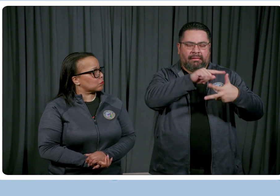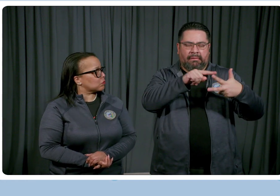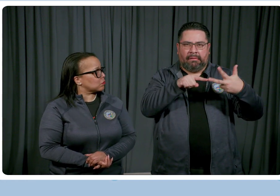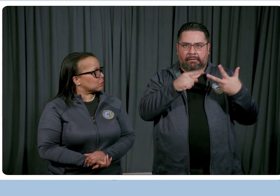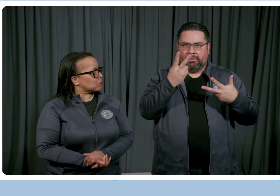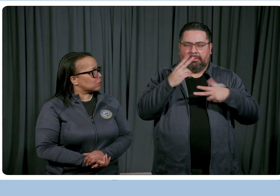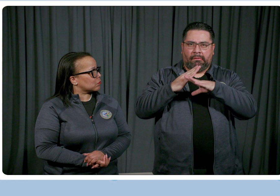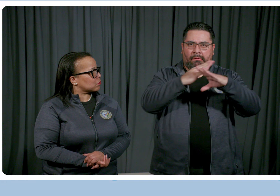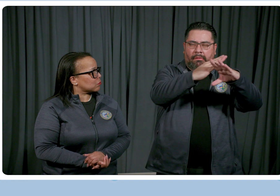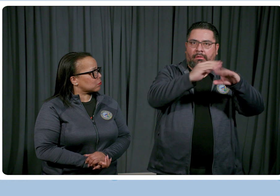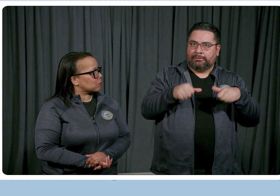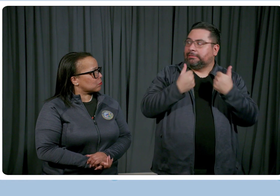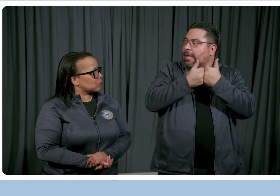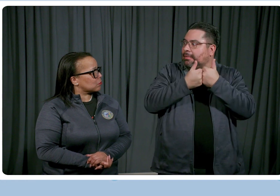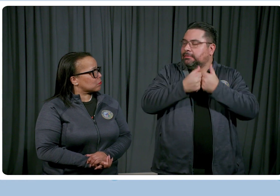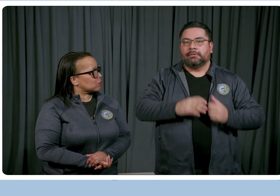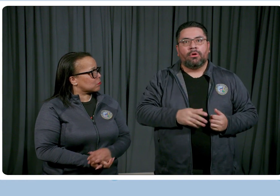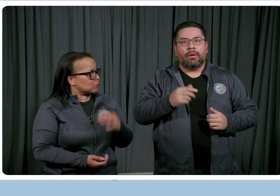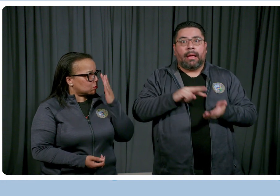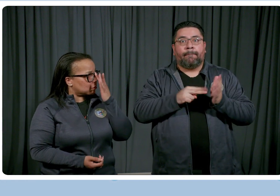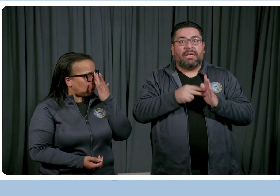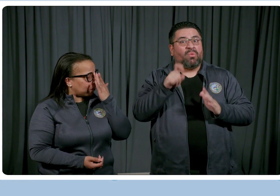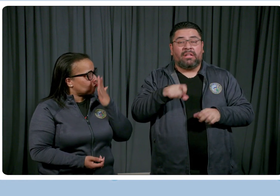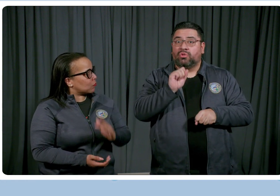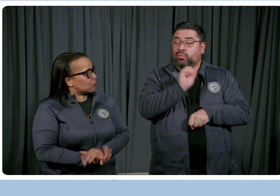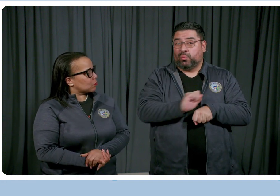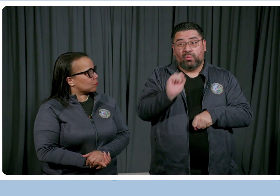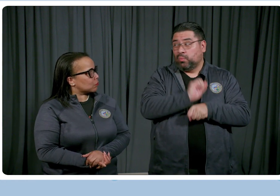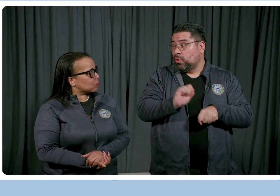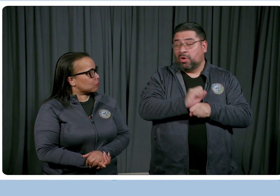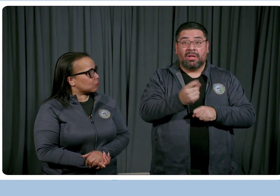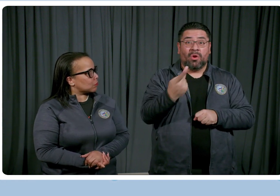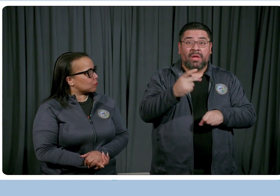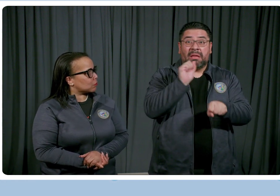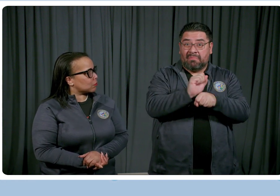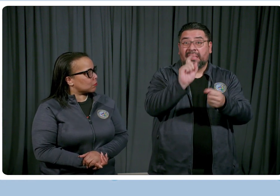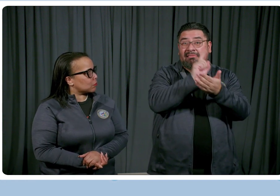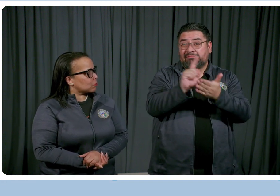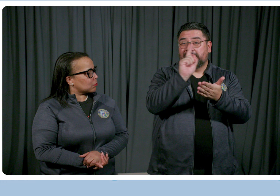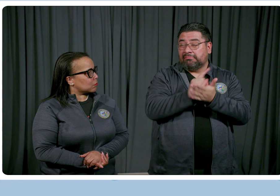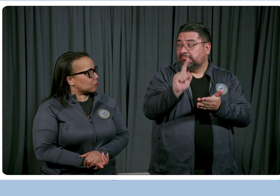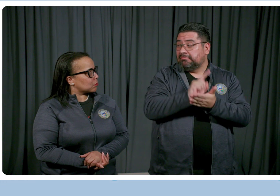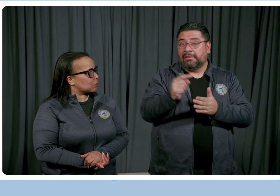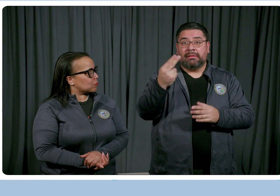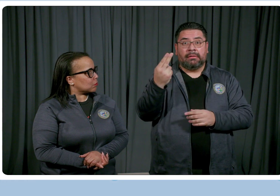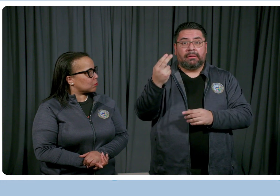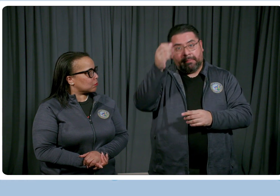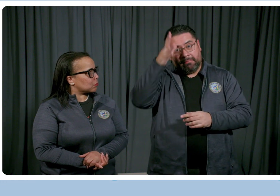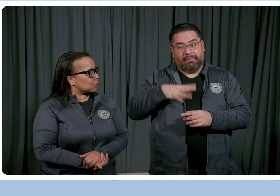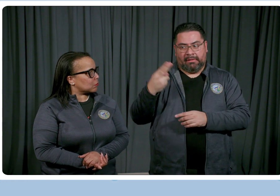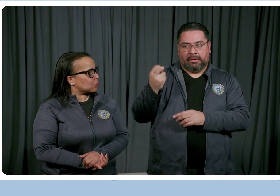disability. That was a challenge. I mean, we had to just work diligently. We met week after week.